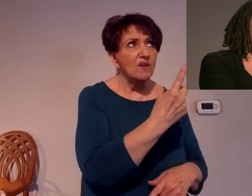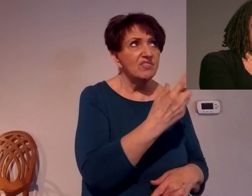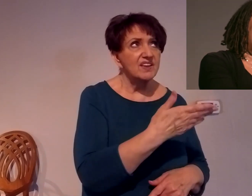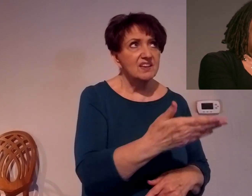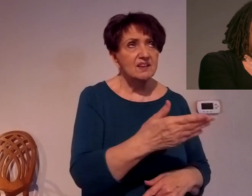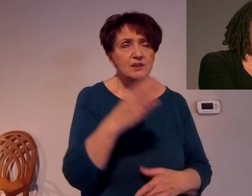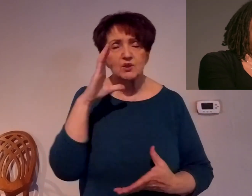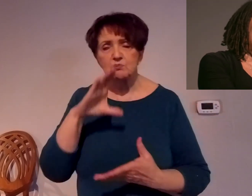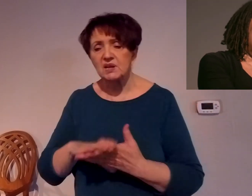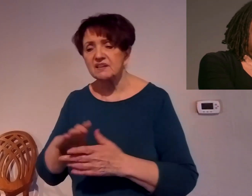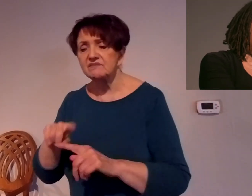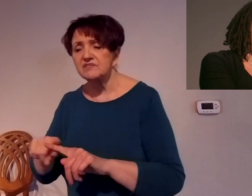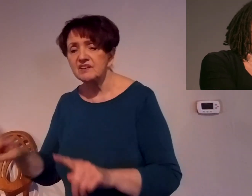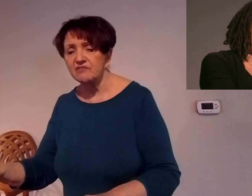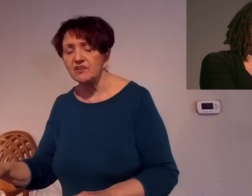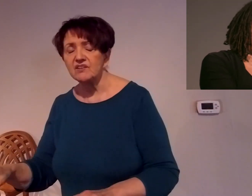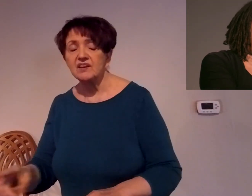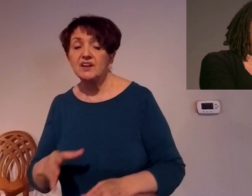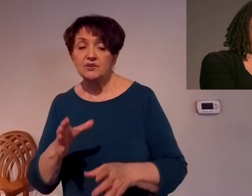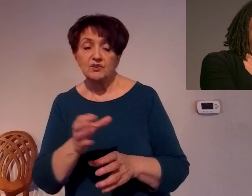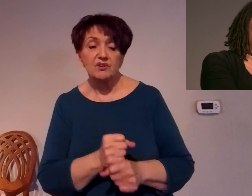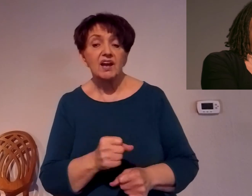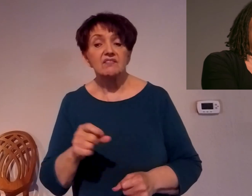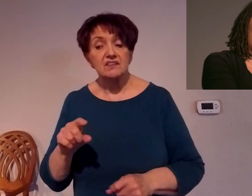something else, and you got the something else, didn't you?